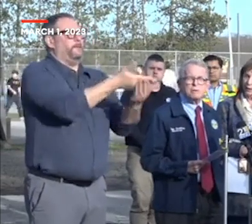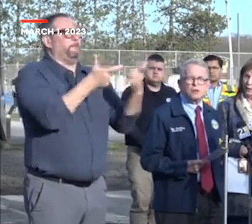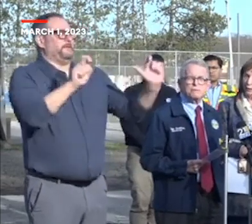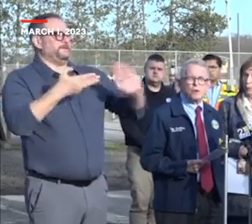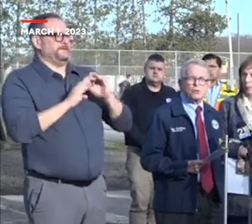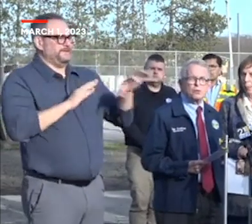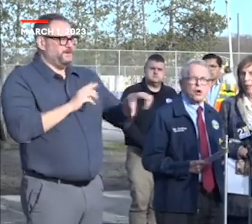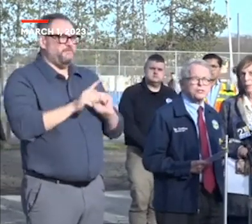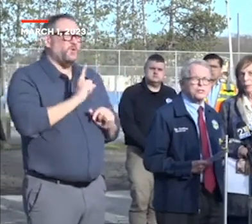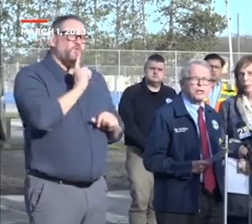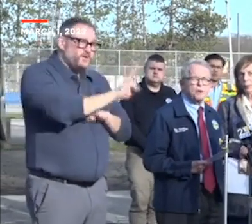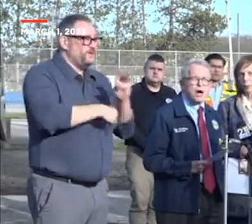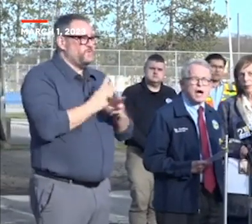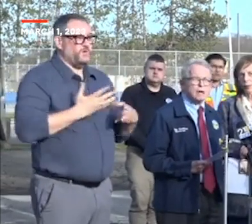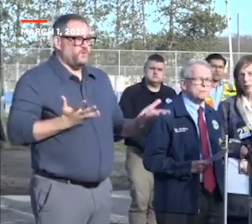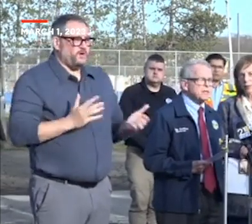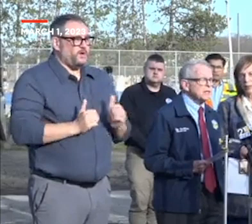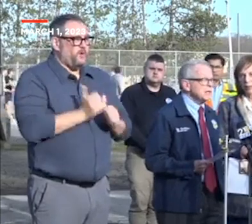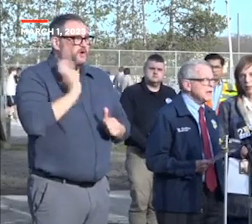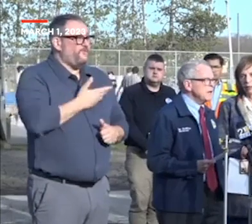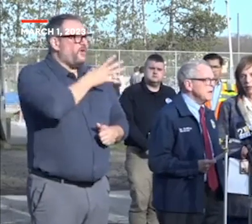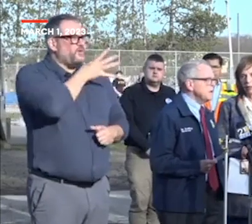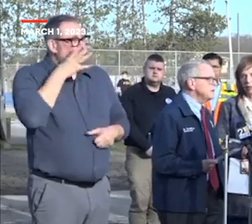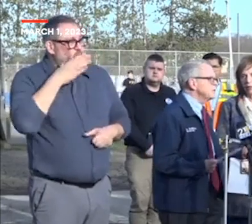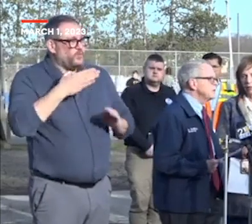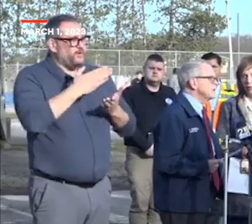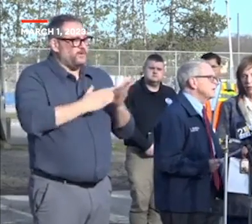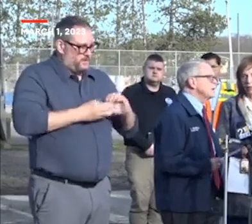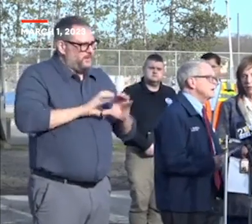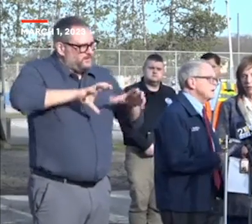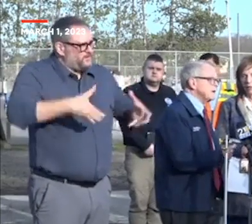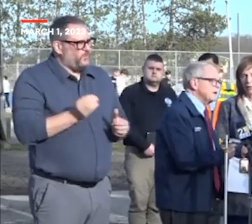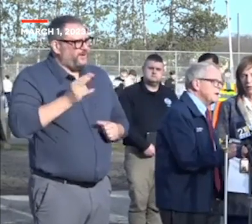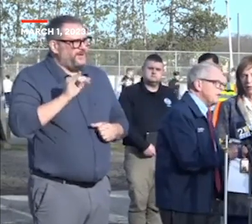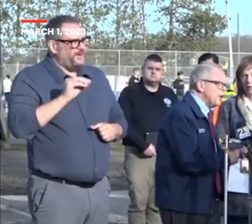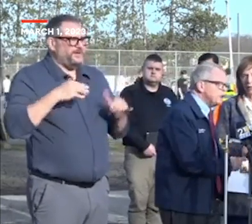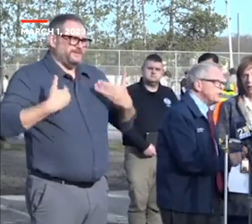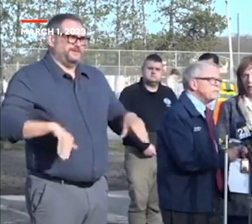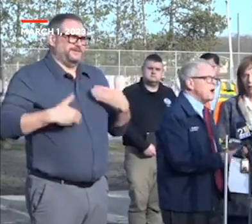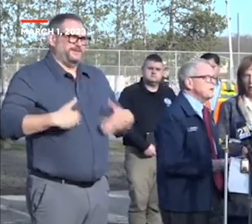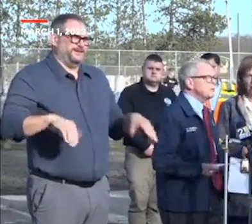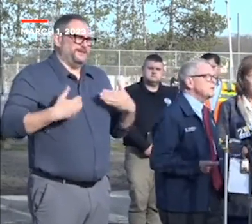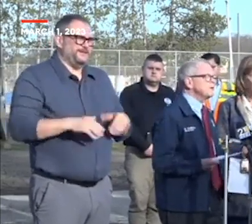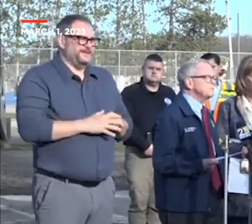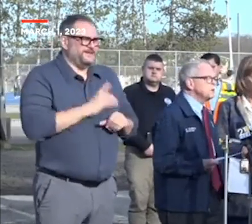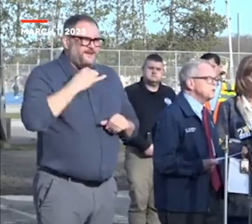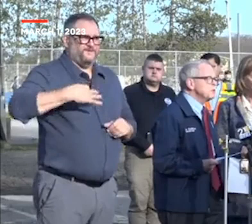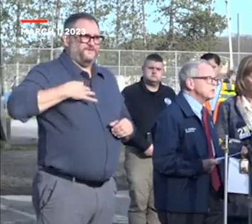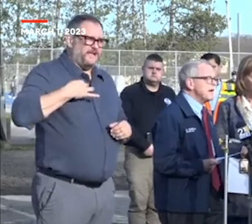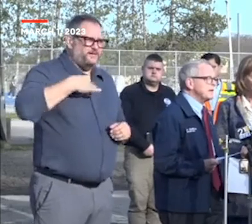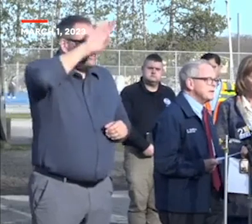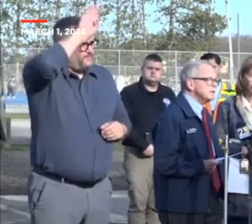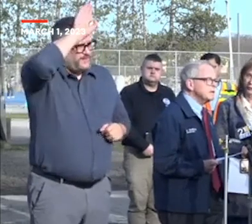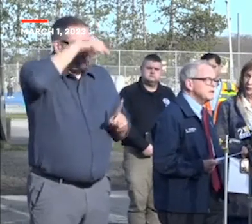is that in most of our rural parts of the state of Ohio, it is our volunteer firemen and women who are the